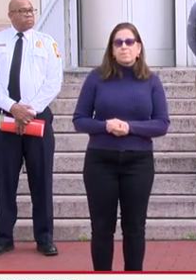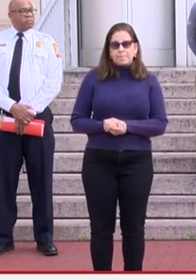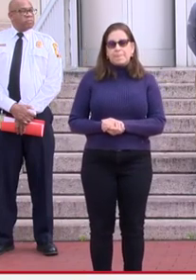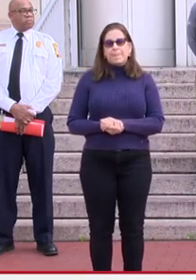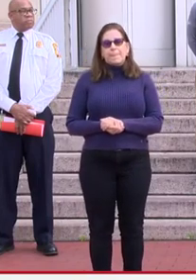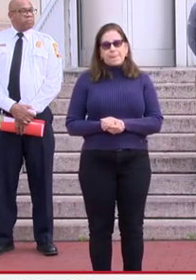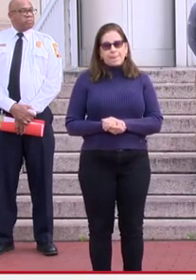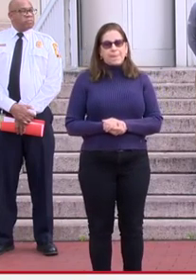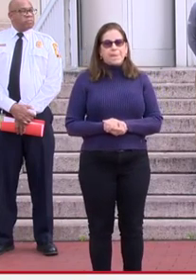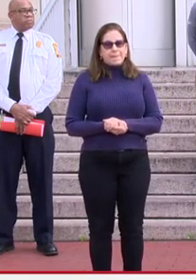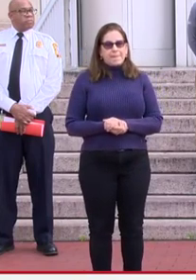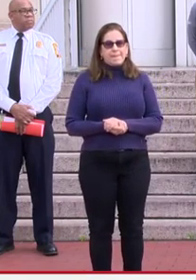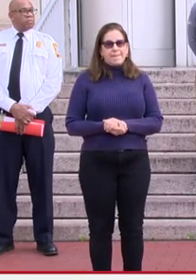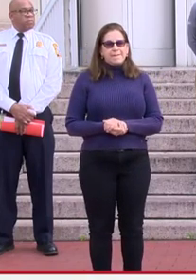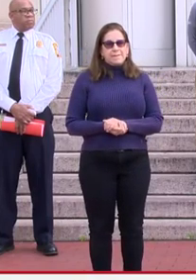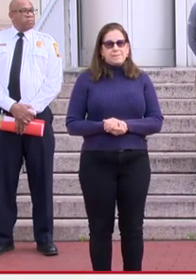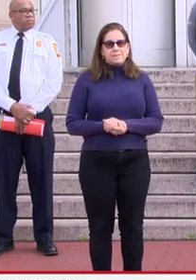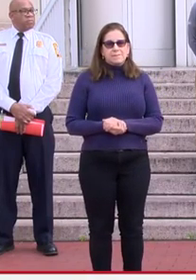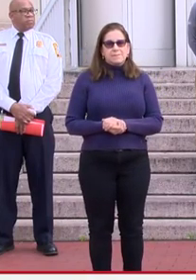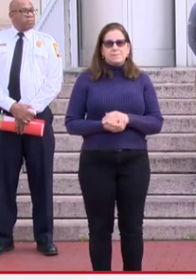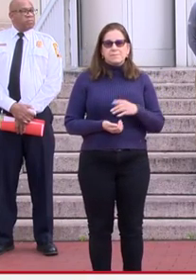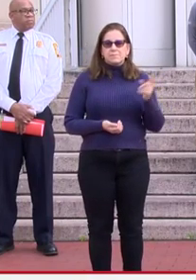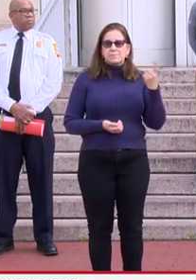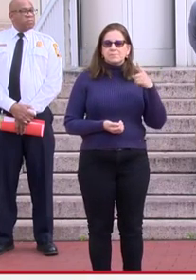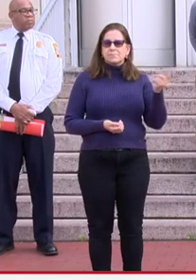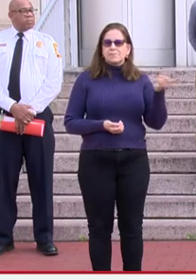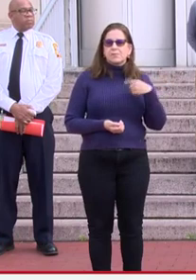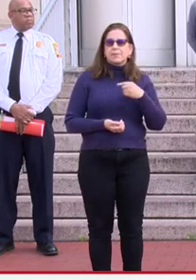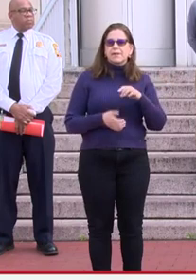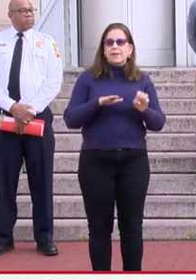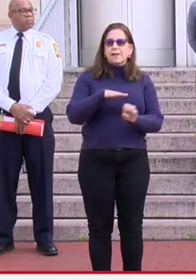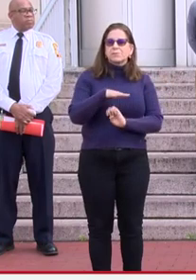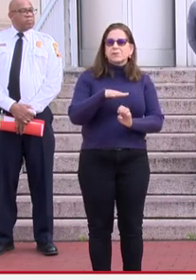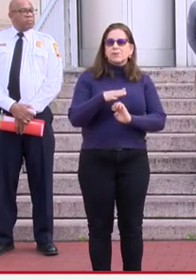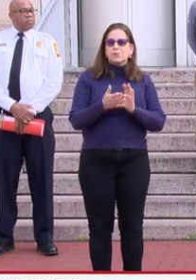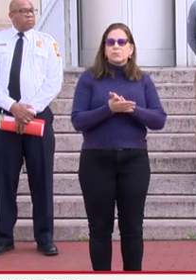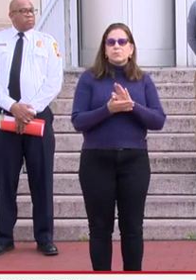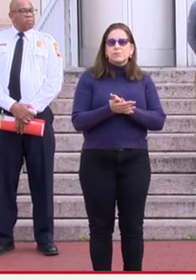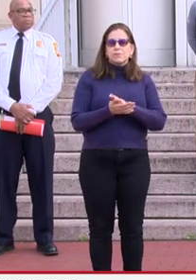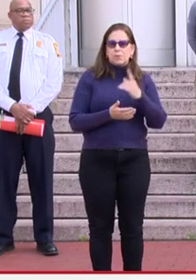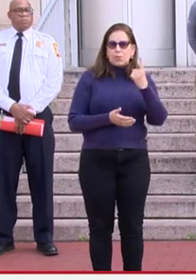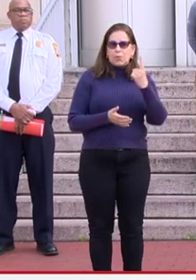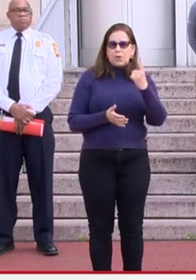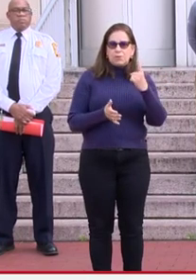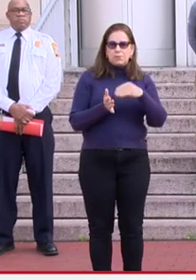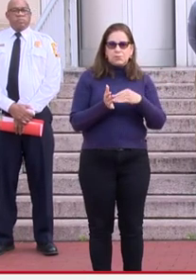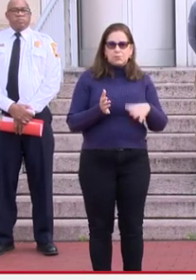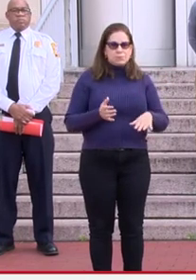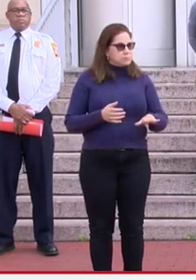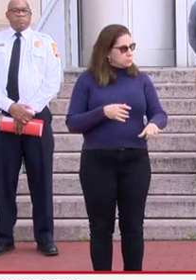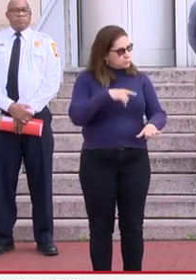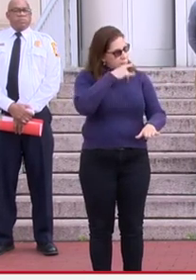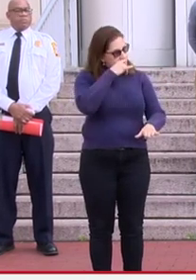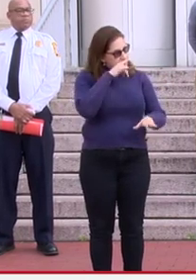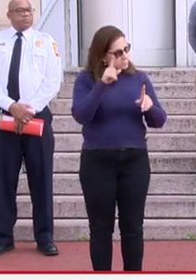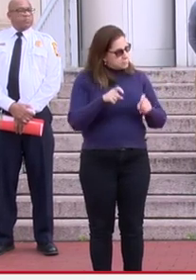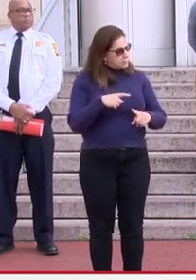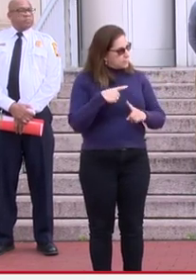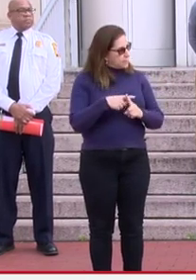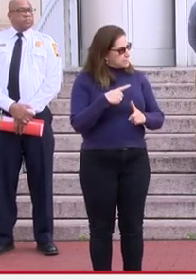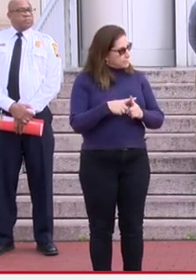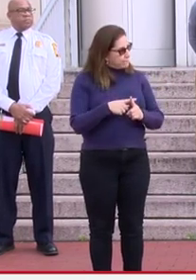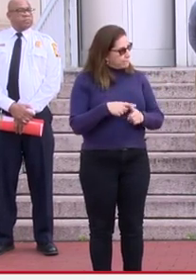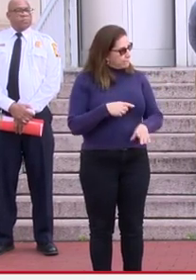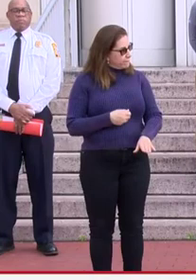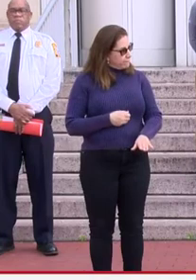Ship Rise Academy that an elementary school student has tested positive there? Yes. So I think that it